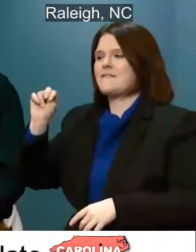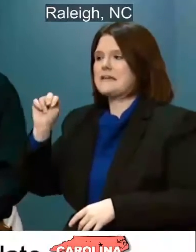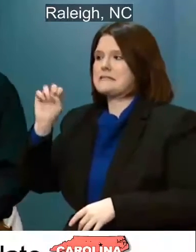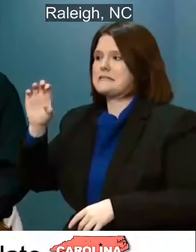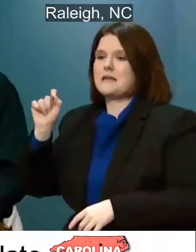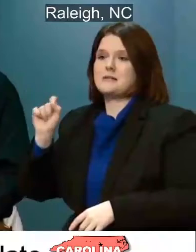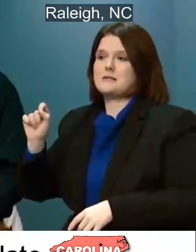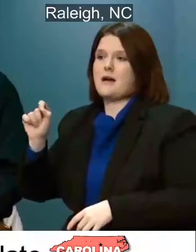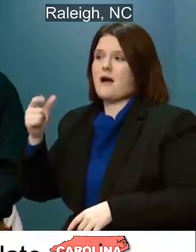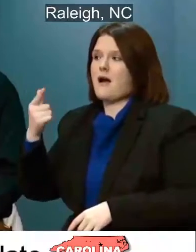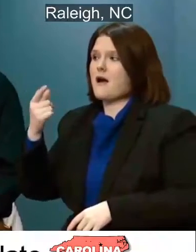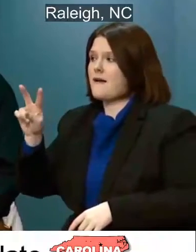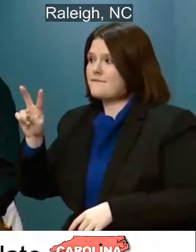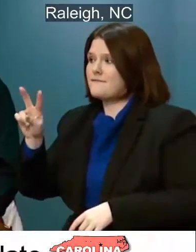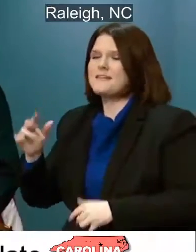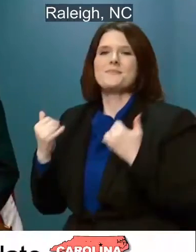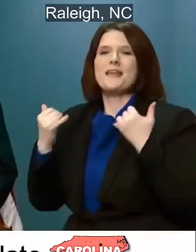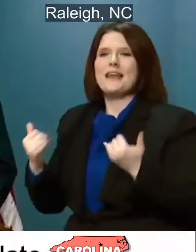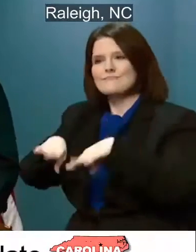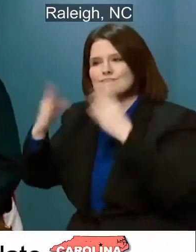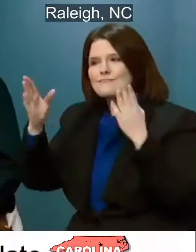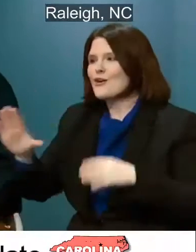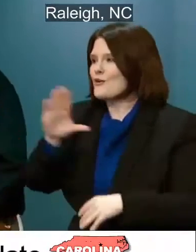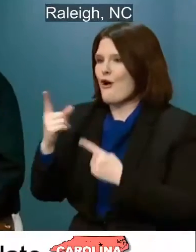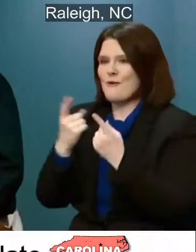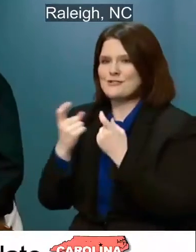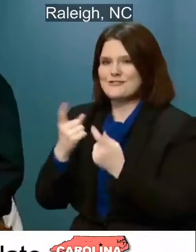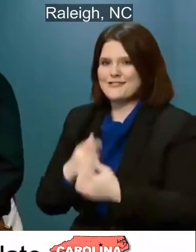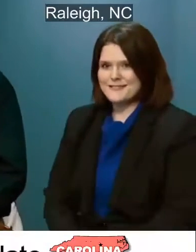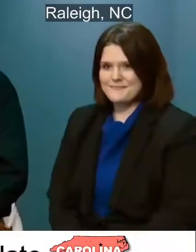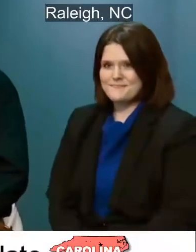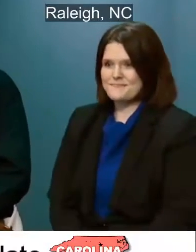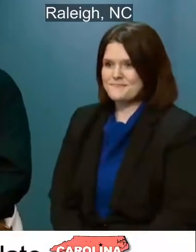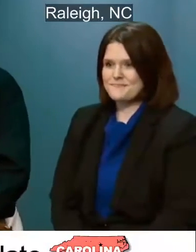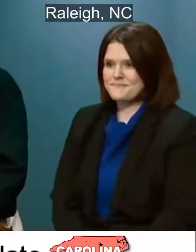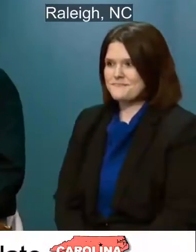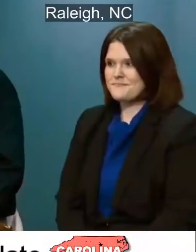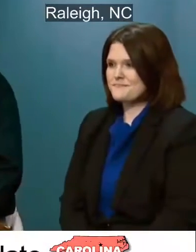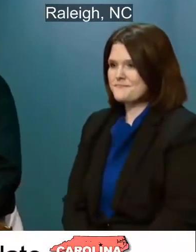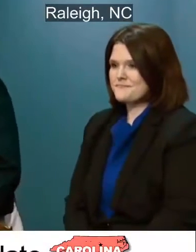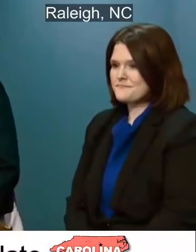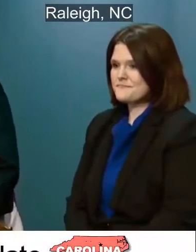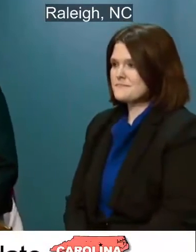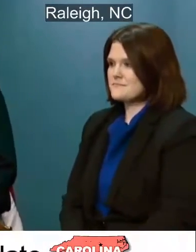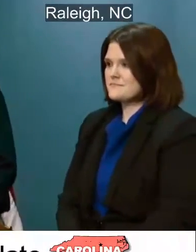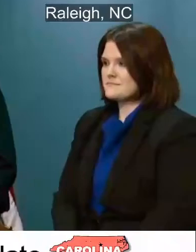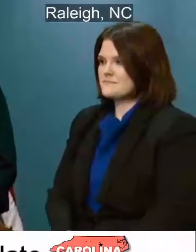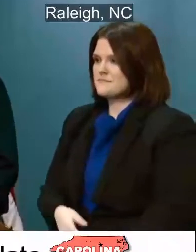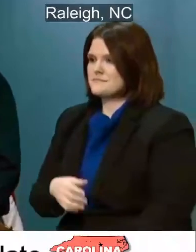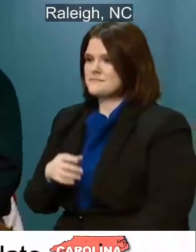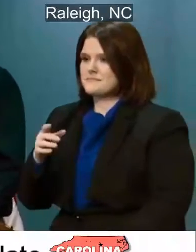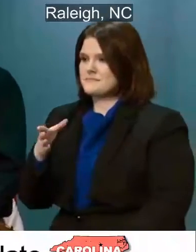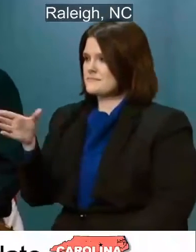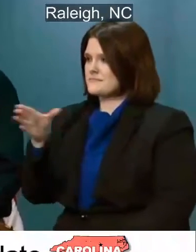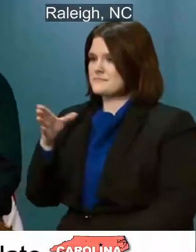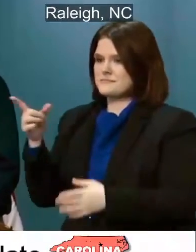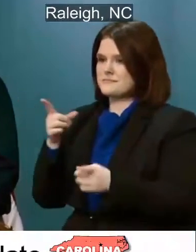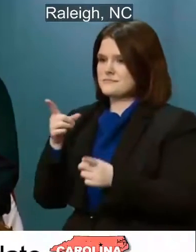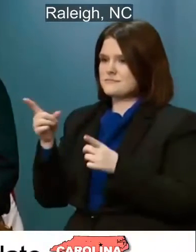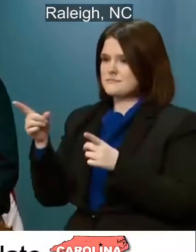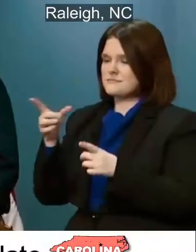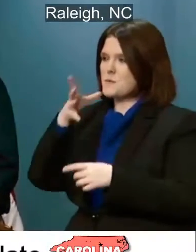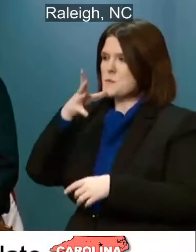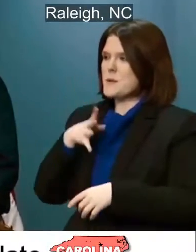drivenc.gov. We'll be glad to take any questions that you might have. Yes? You said the storm is